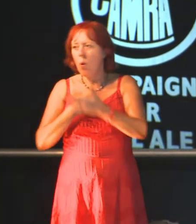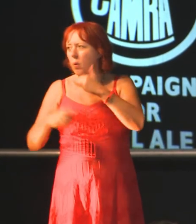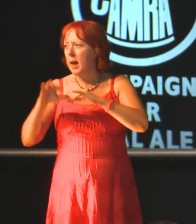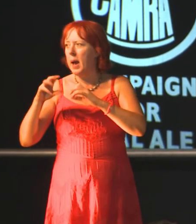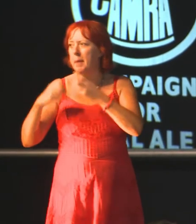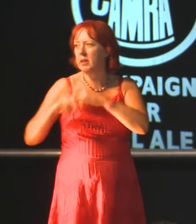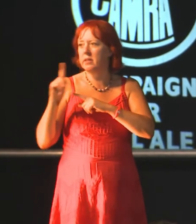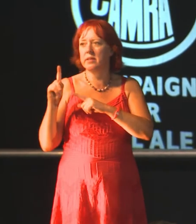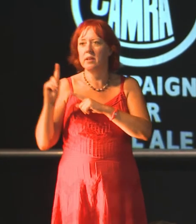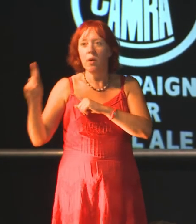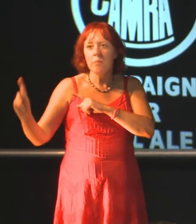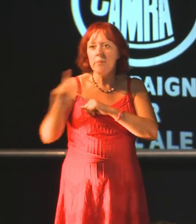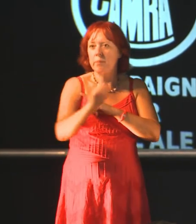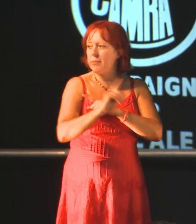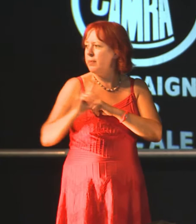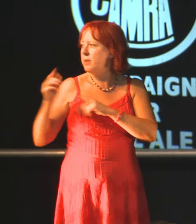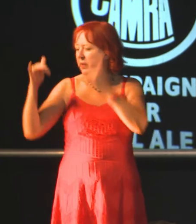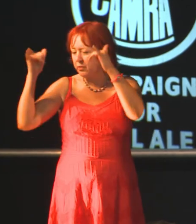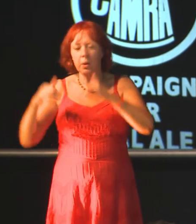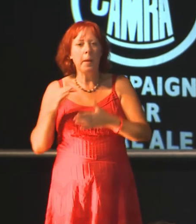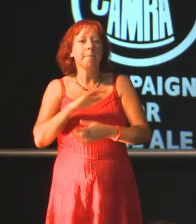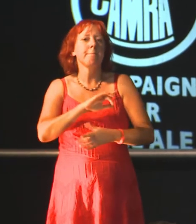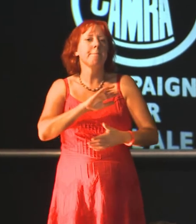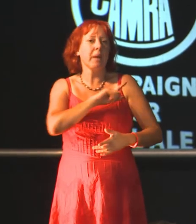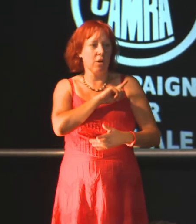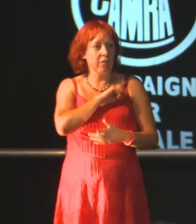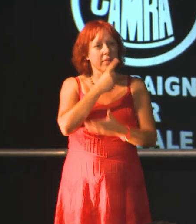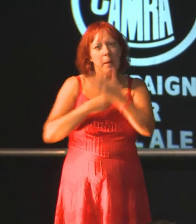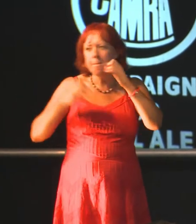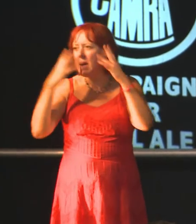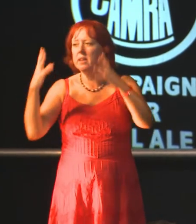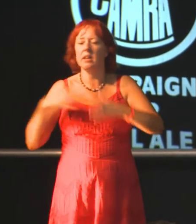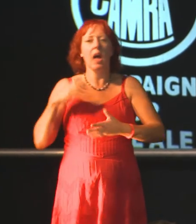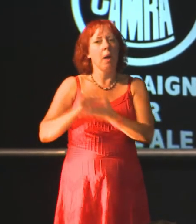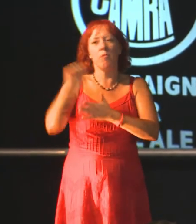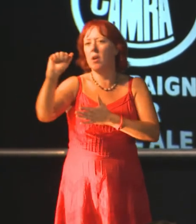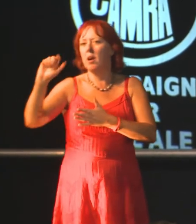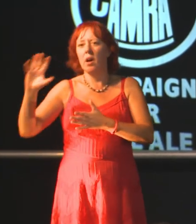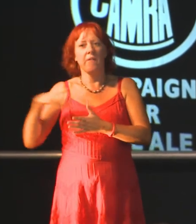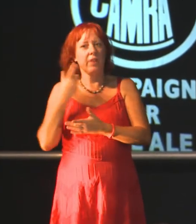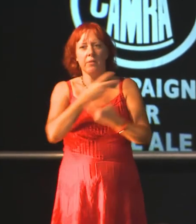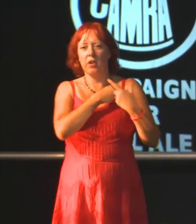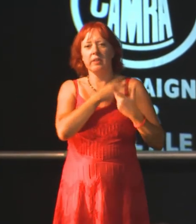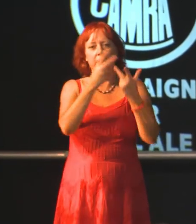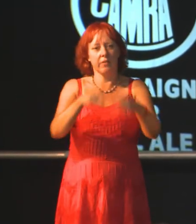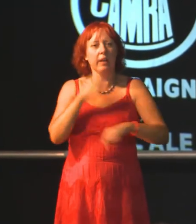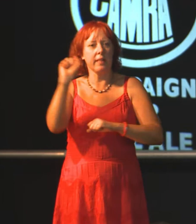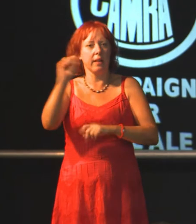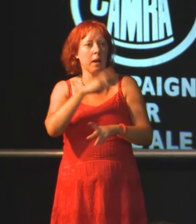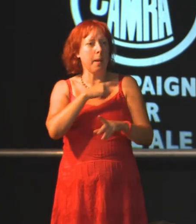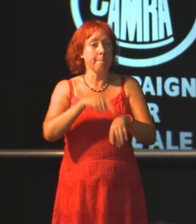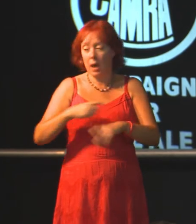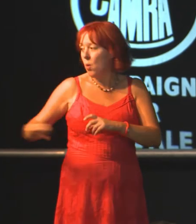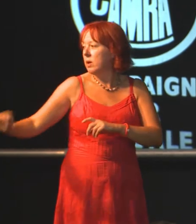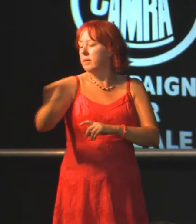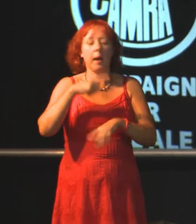happens, and beer festivals around the country only happen, because of the amazing camera volunteers who all give their time to make this and